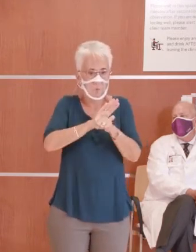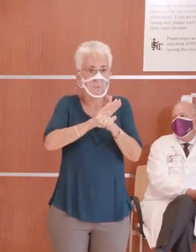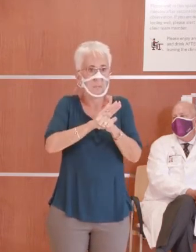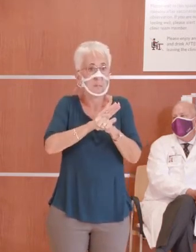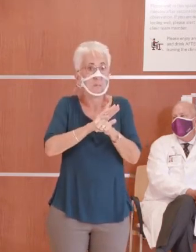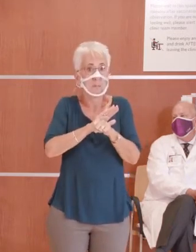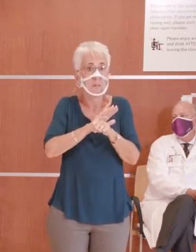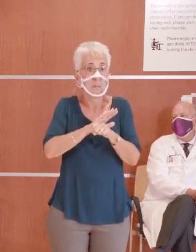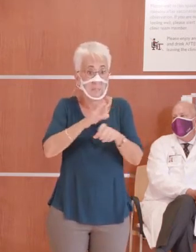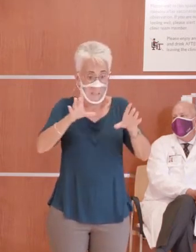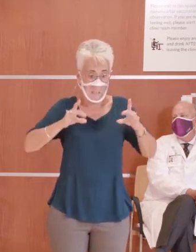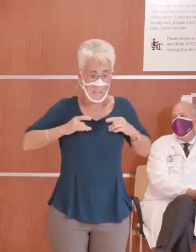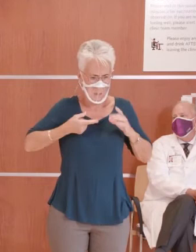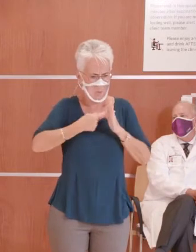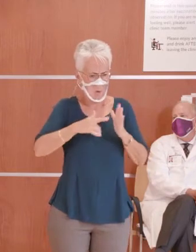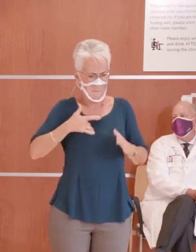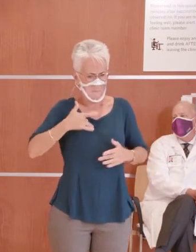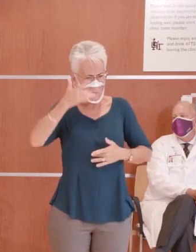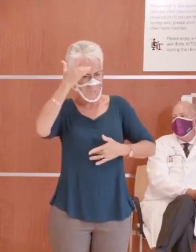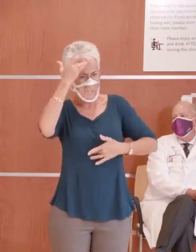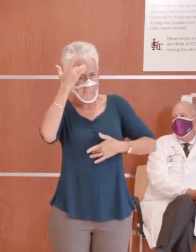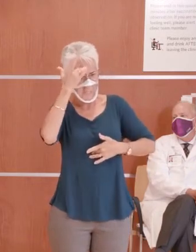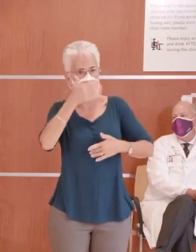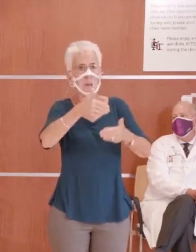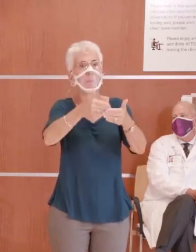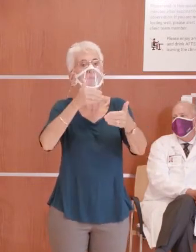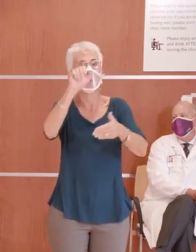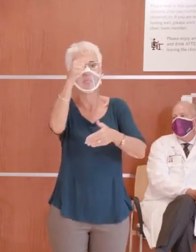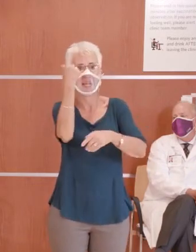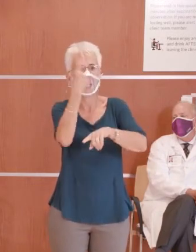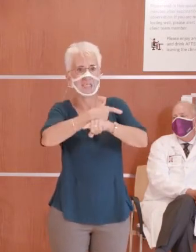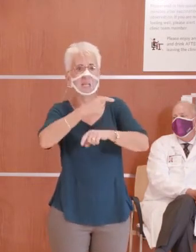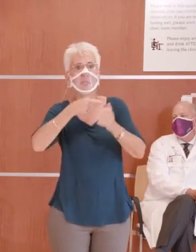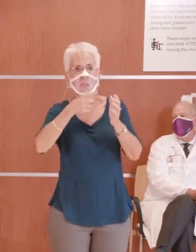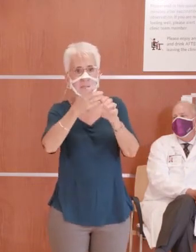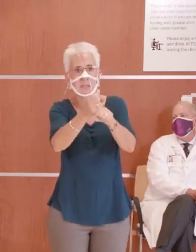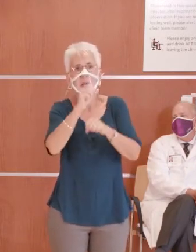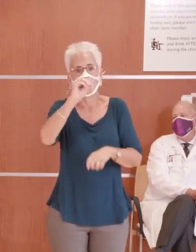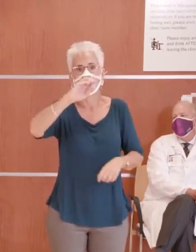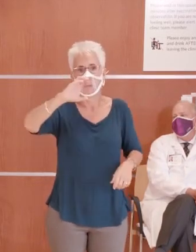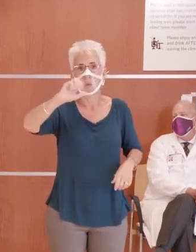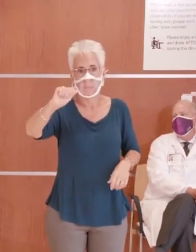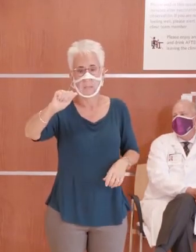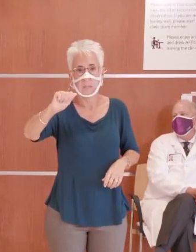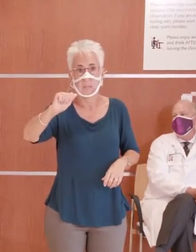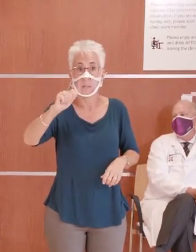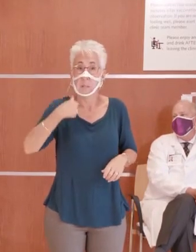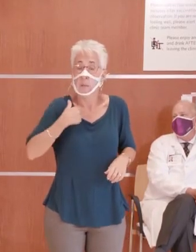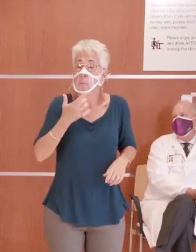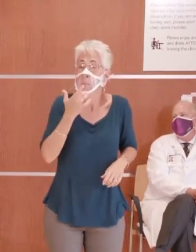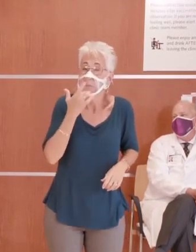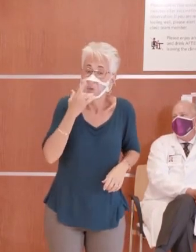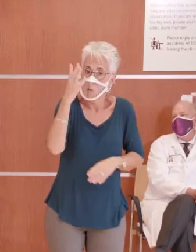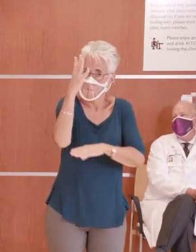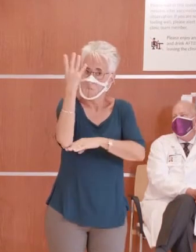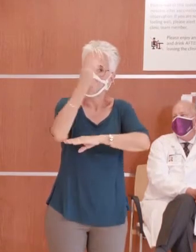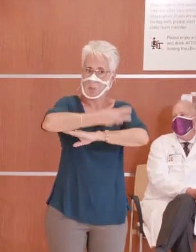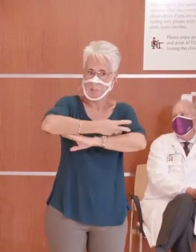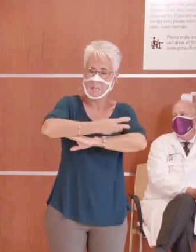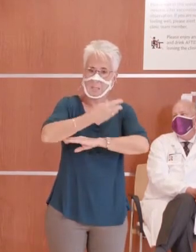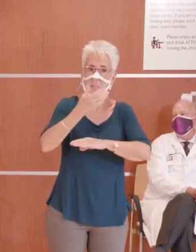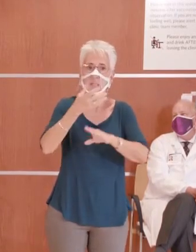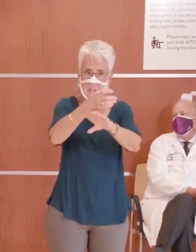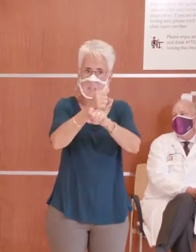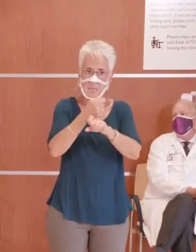10 days of the onset of symptoms. Preferably, we would like patients to receive these within 4 days of the onset